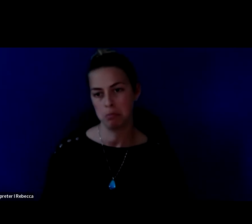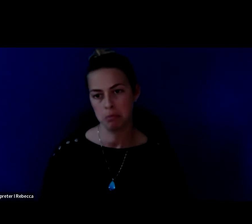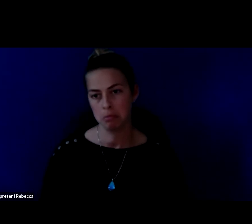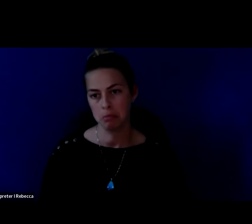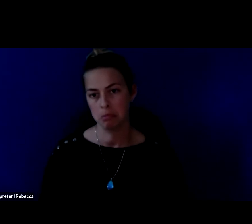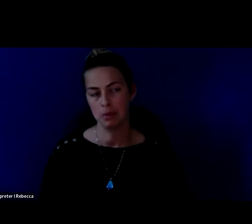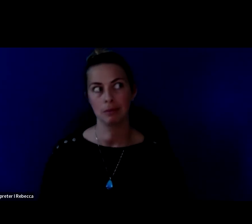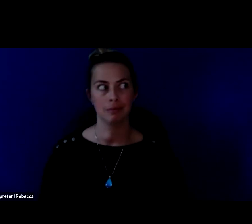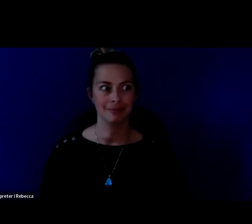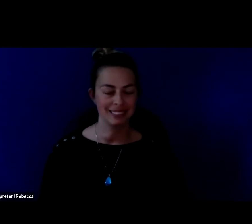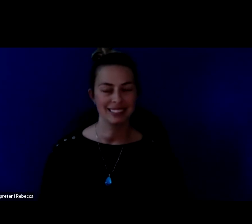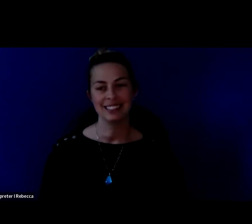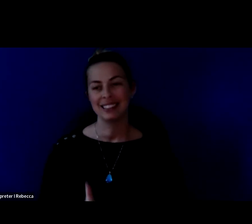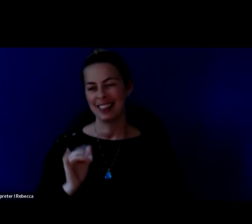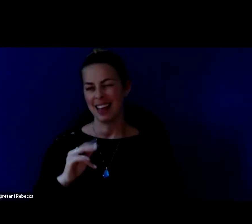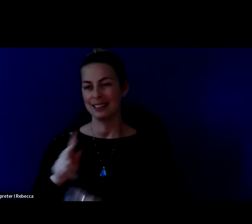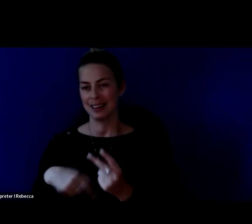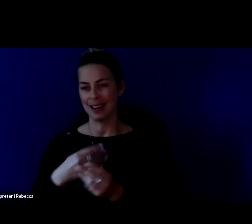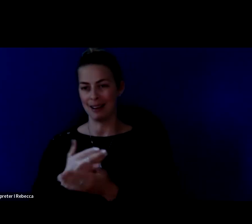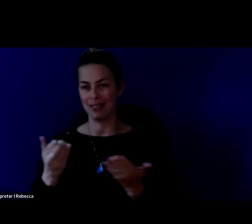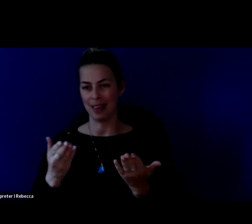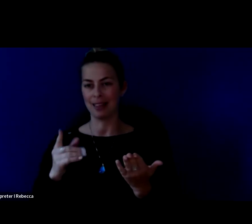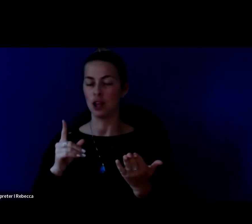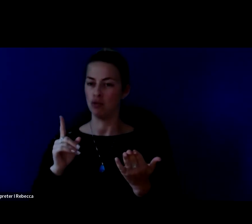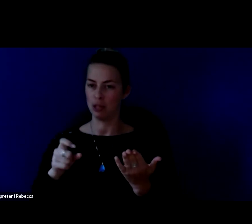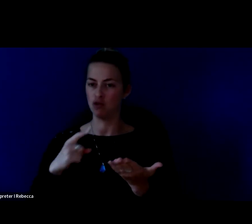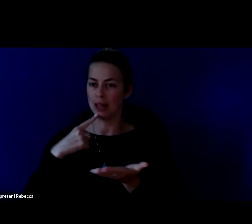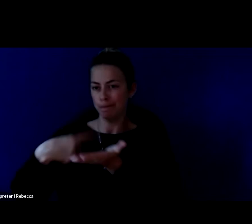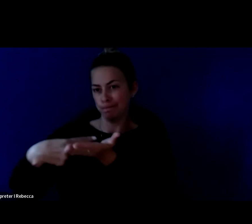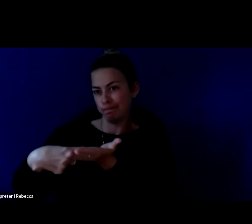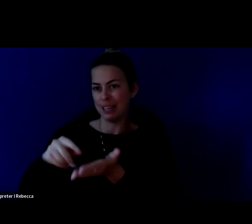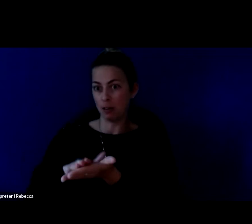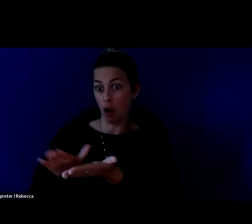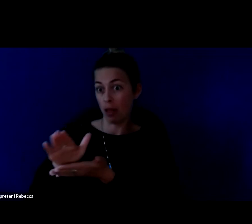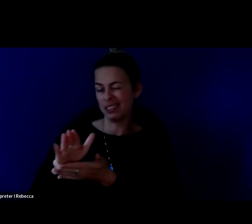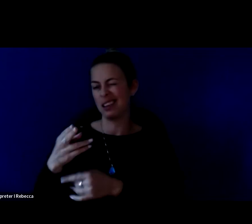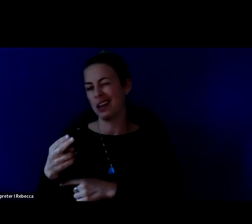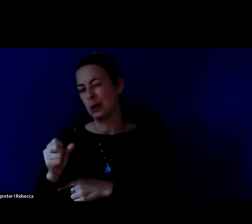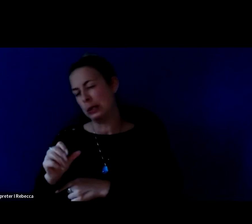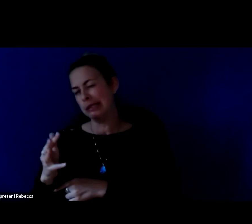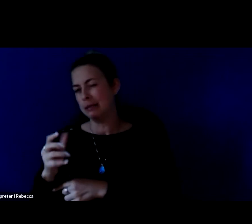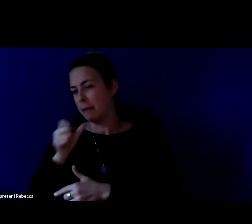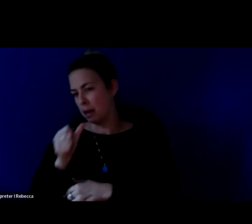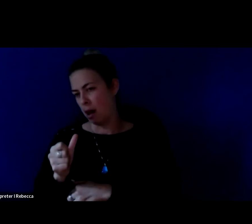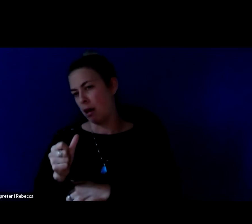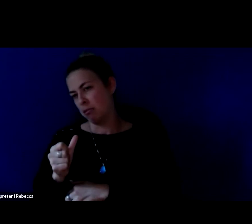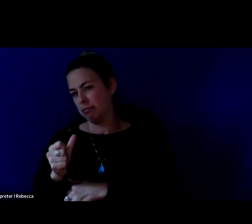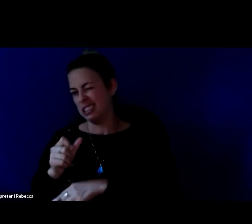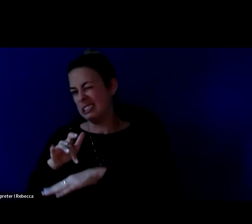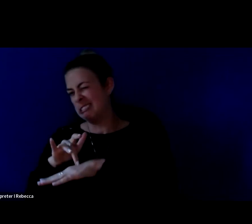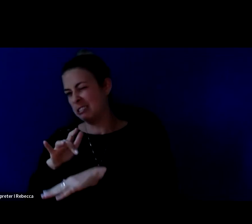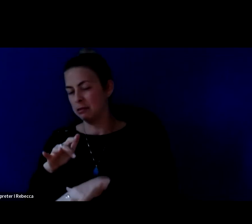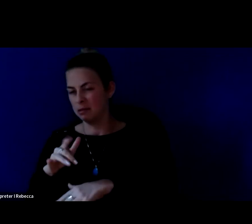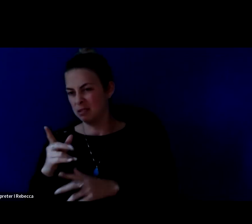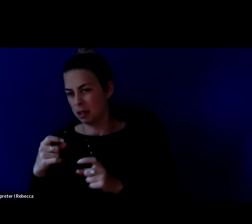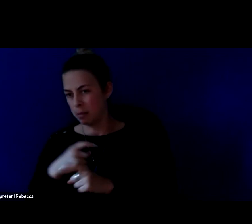are the things we need to kind of wrestle with in college. I don't know if you can really get to that in high school. It may be a little too complicated.